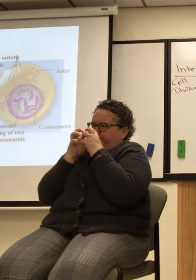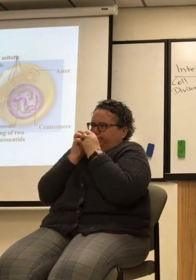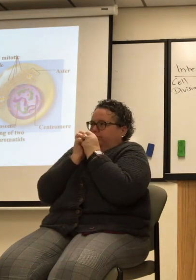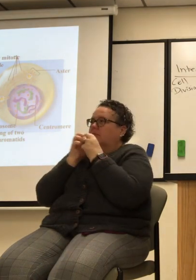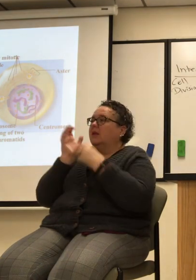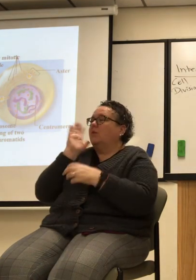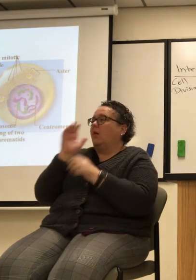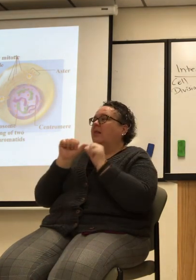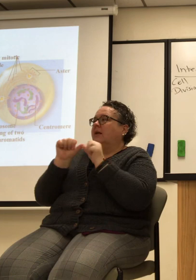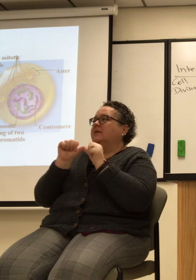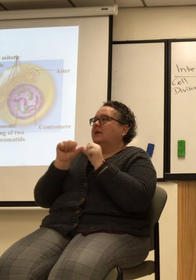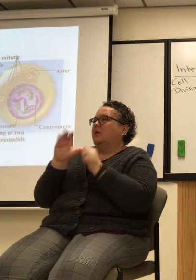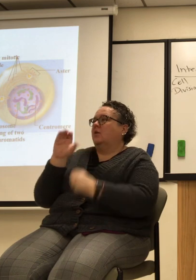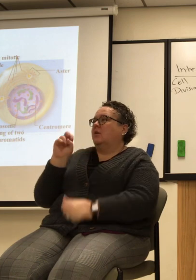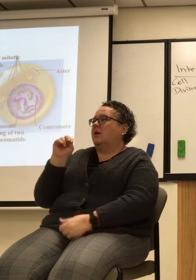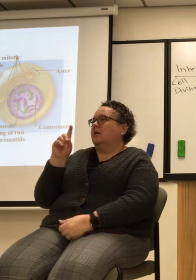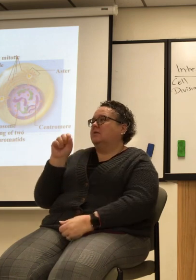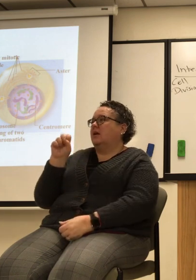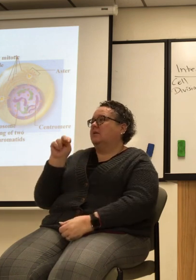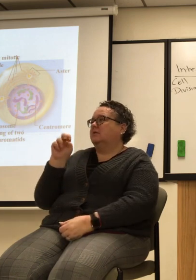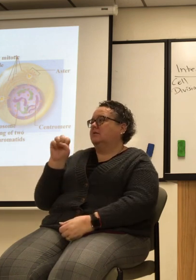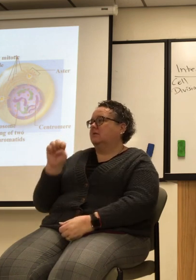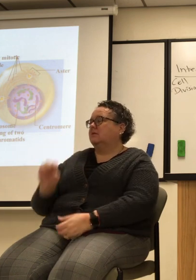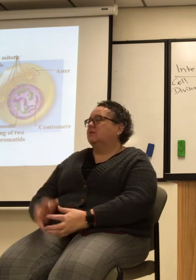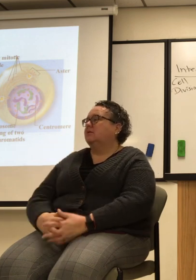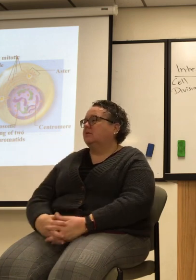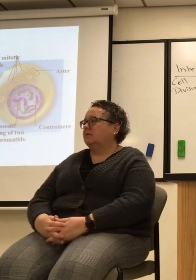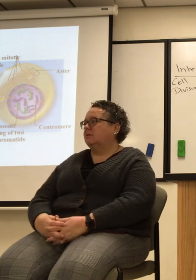DNA continues to